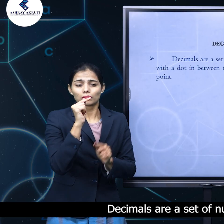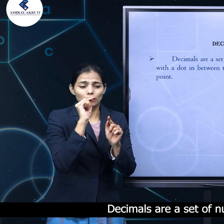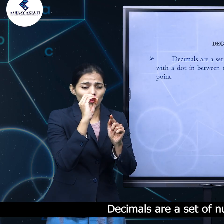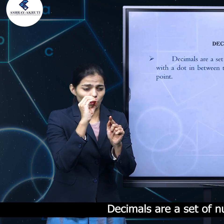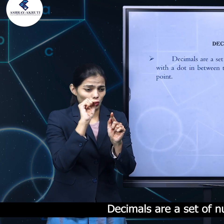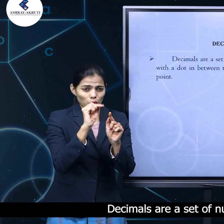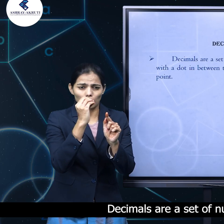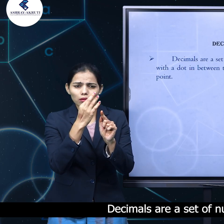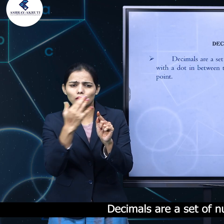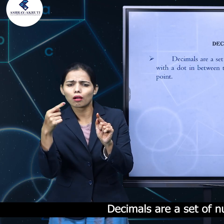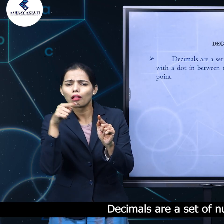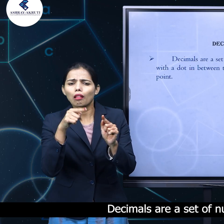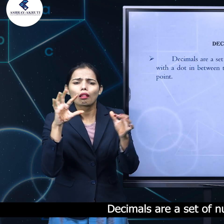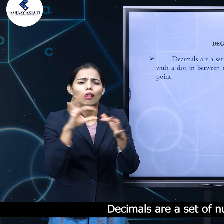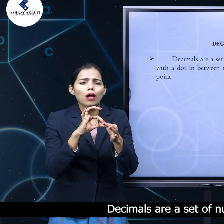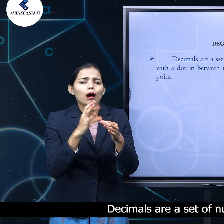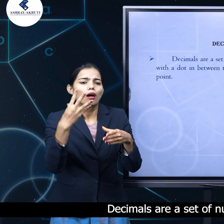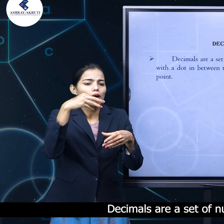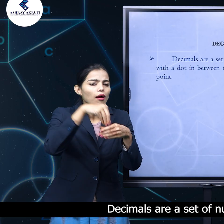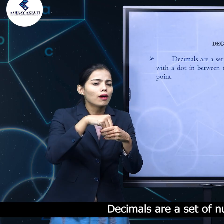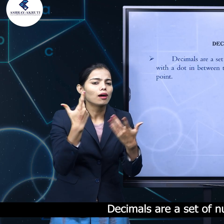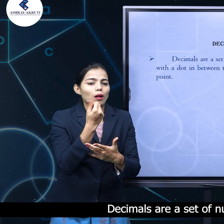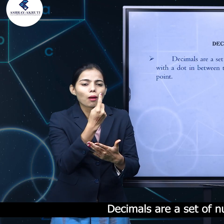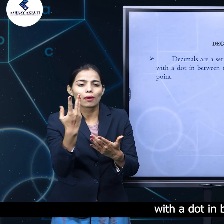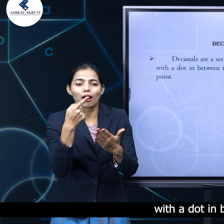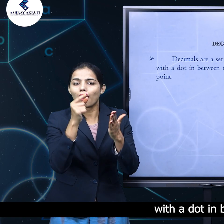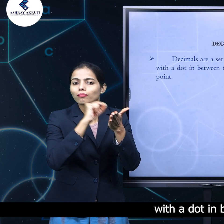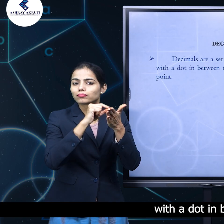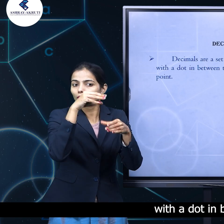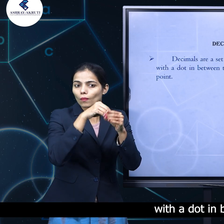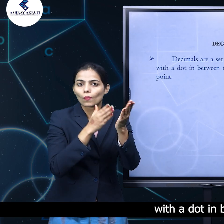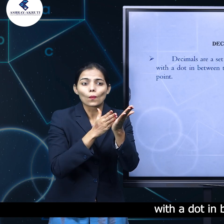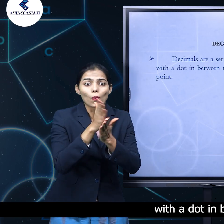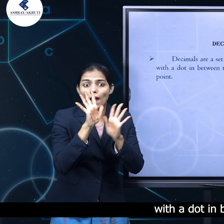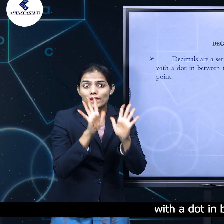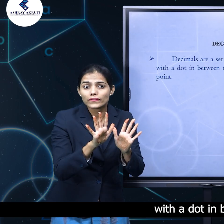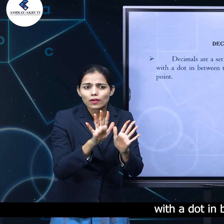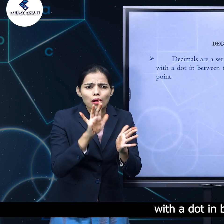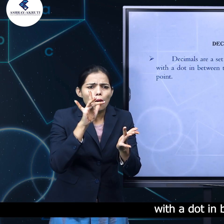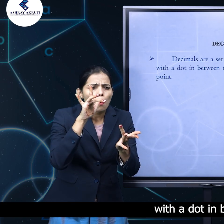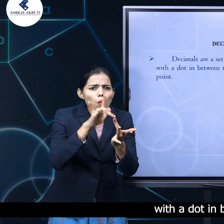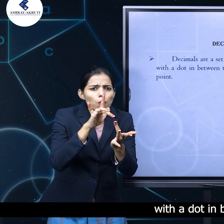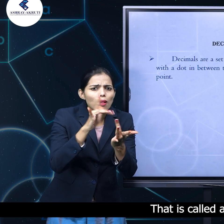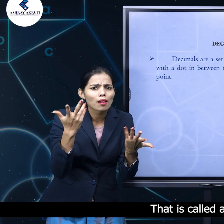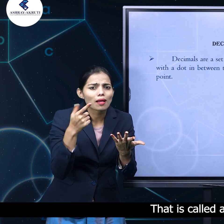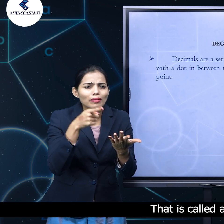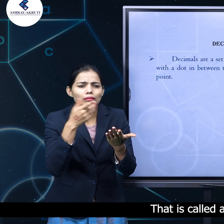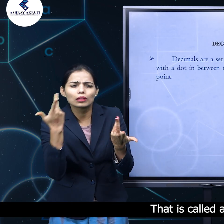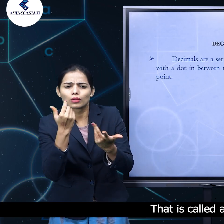Decimals are a set of numbers written together with a dot and between them that is called a